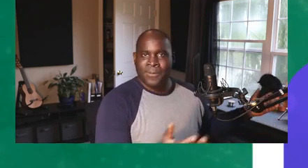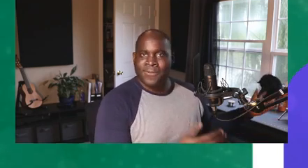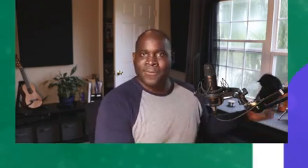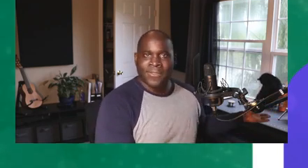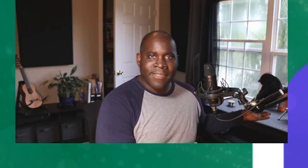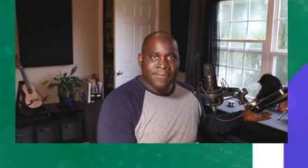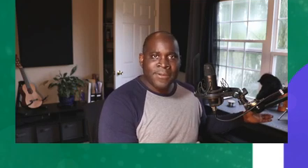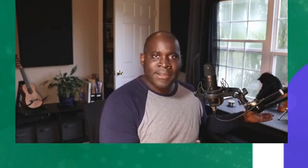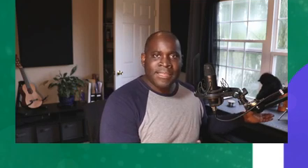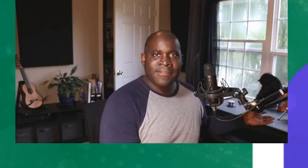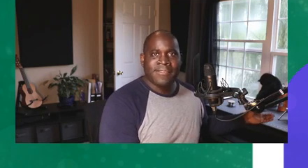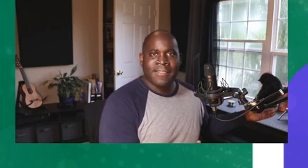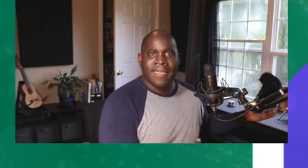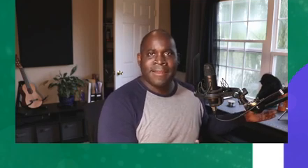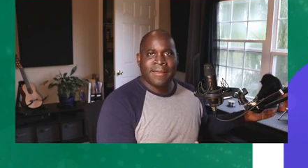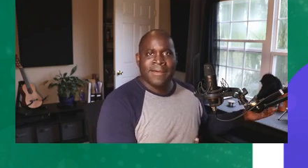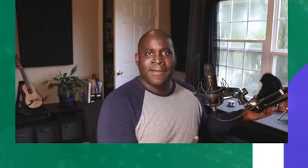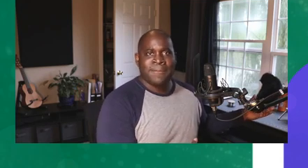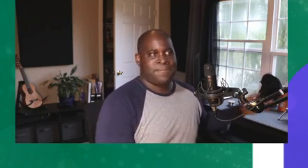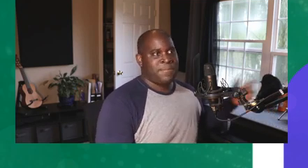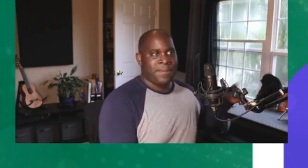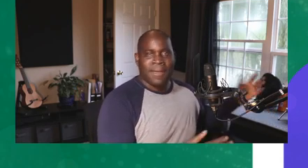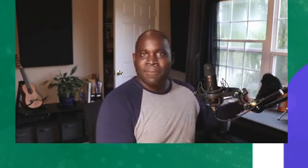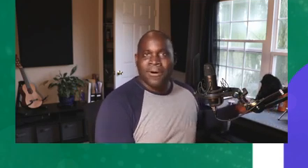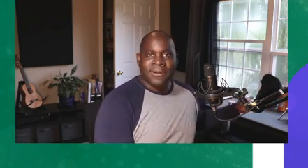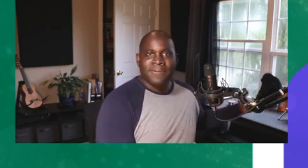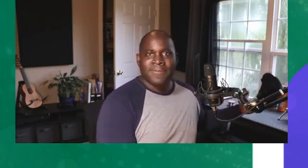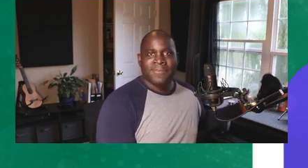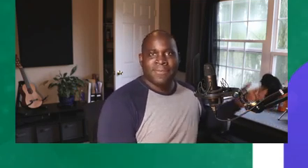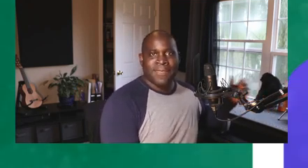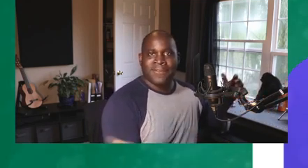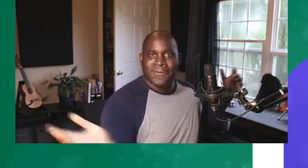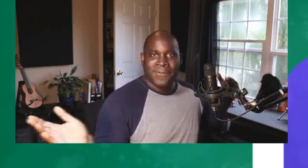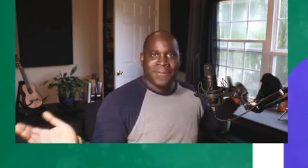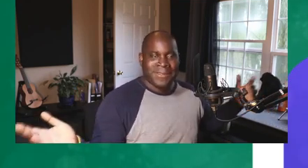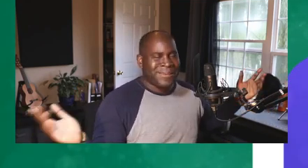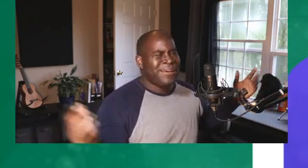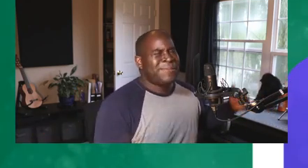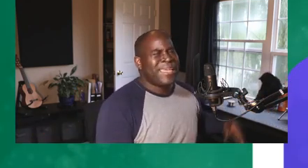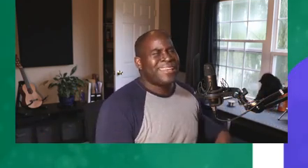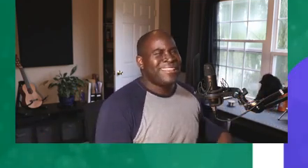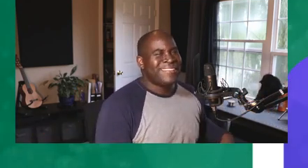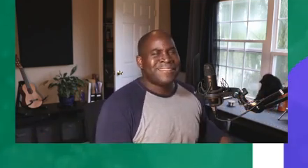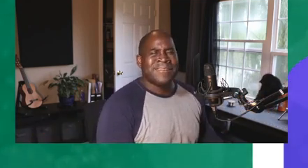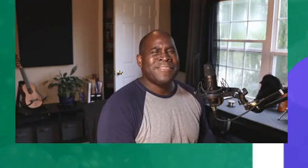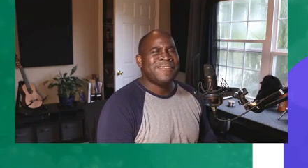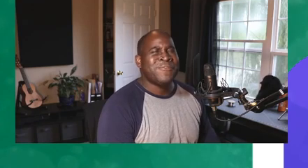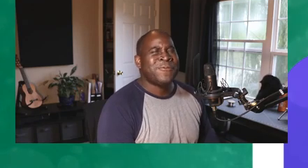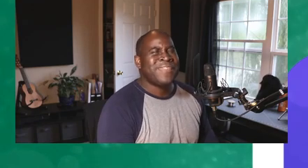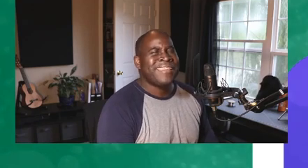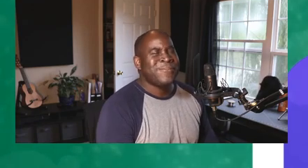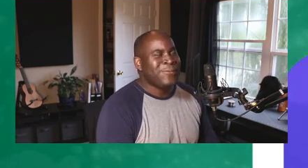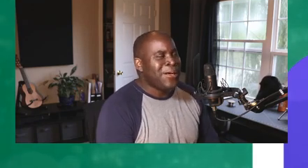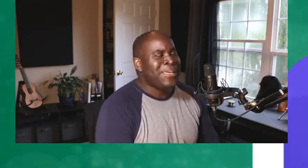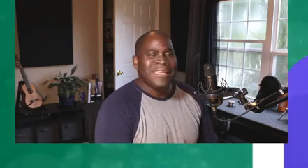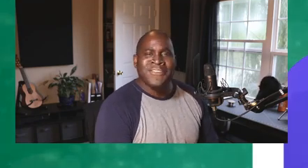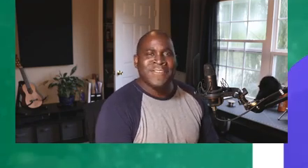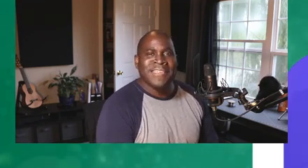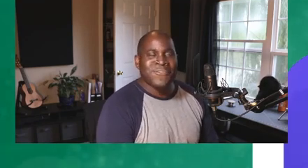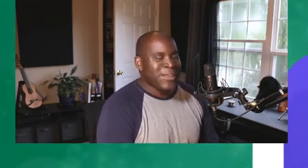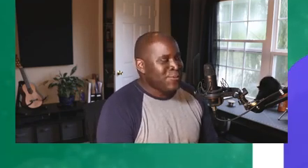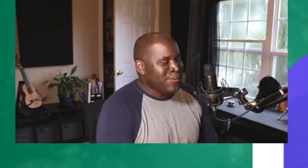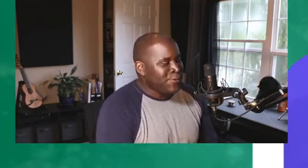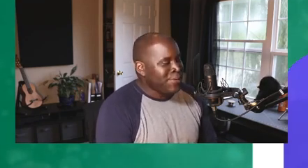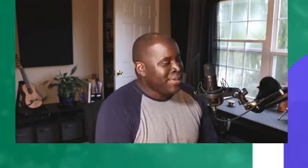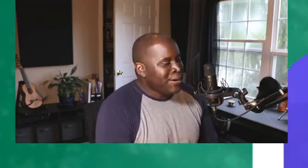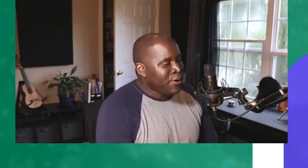my experiences with the deaf communities that I'm part of, thanks to... Oh man, this intro is taking too long. Let's just